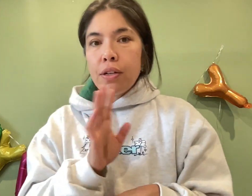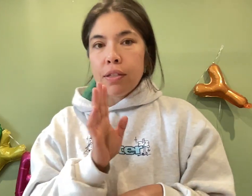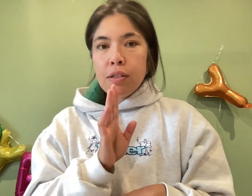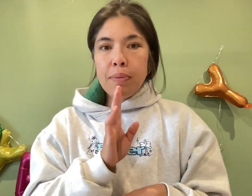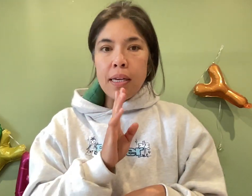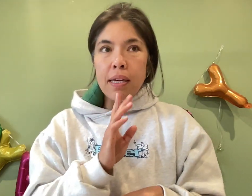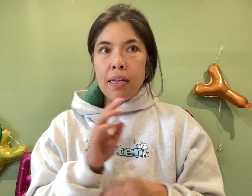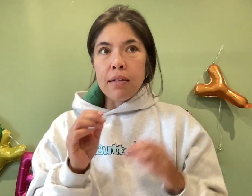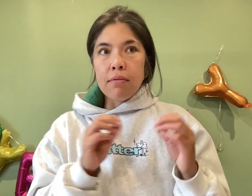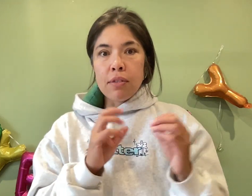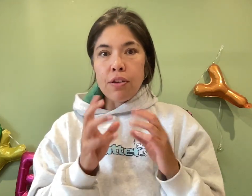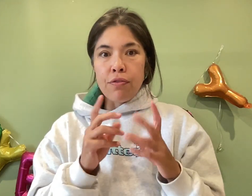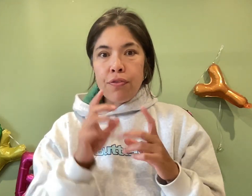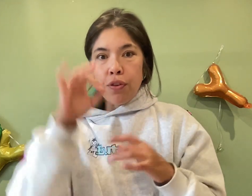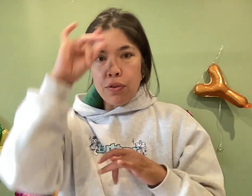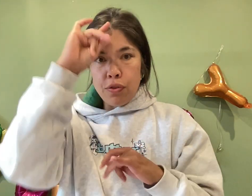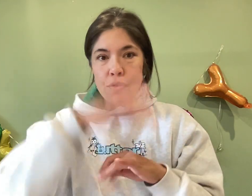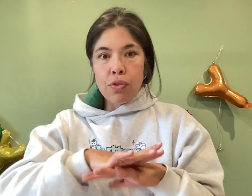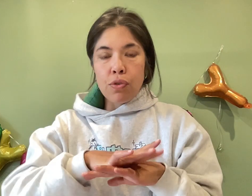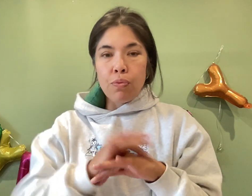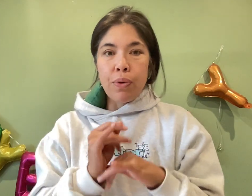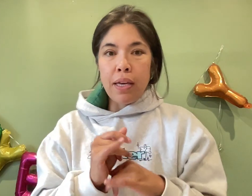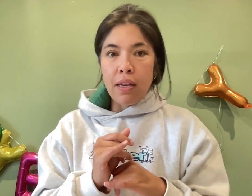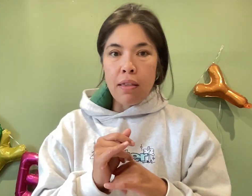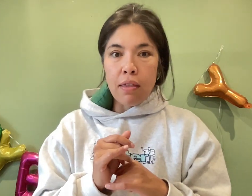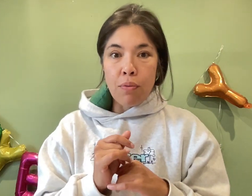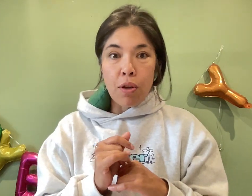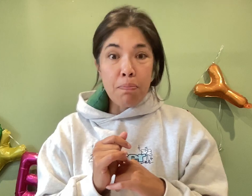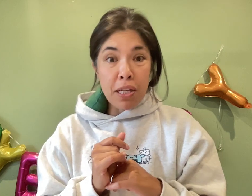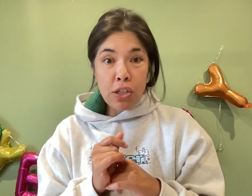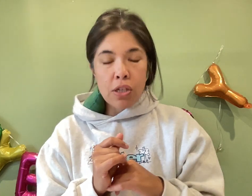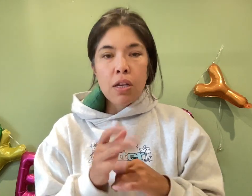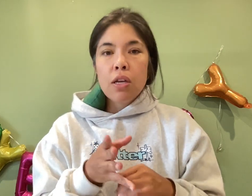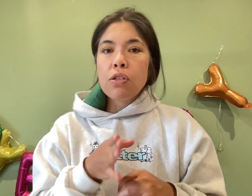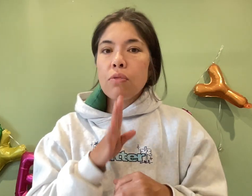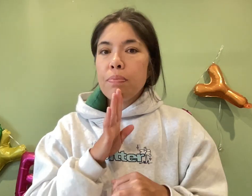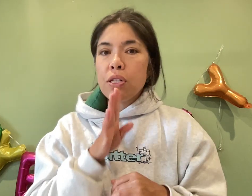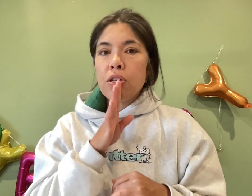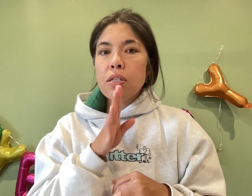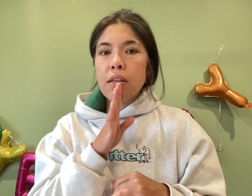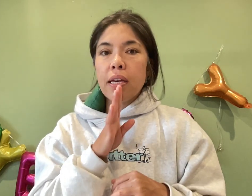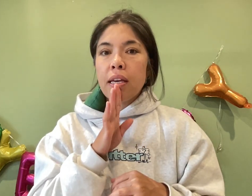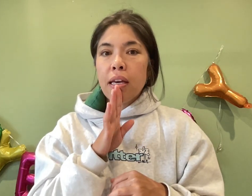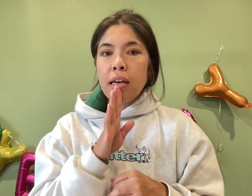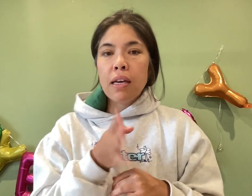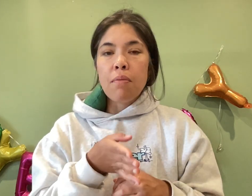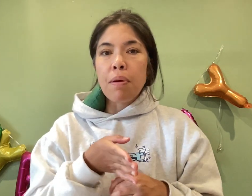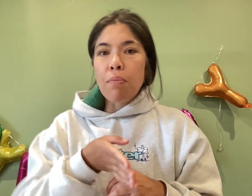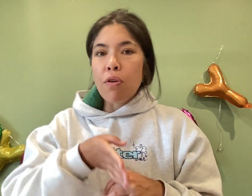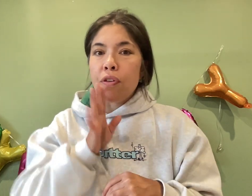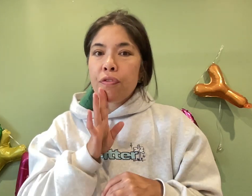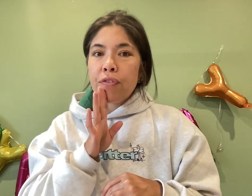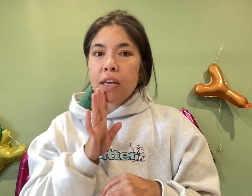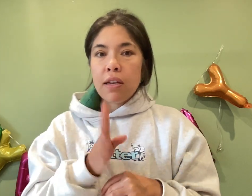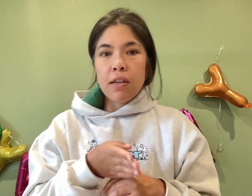Not to be confused with the word bitch. So bitch is like here, but more of a flick. So